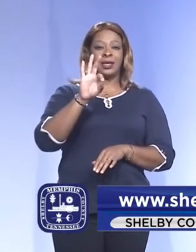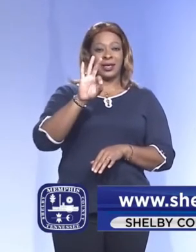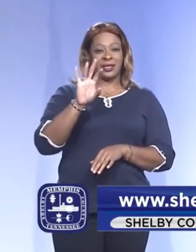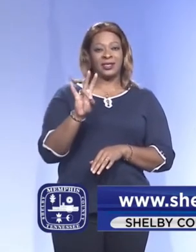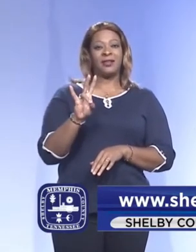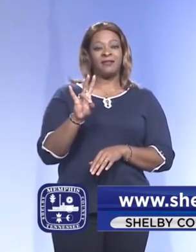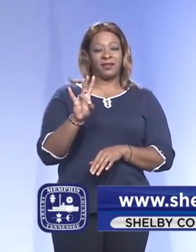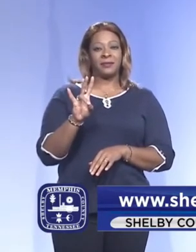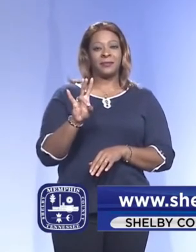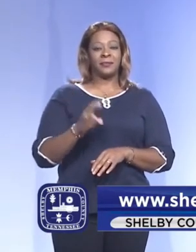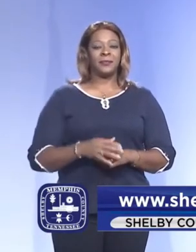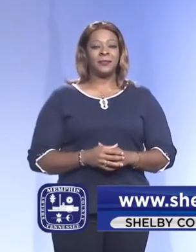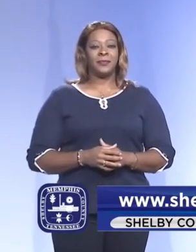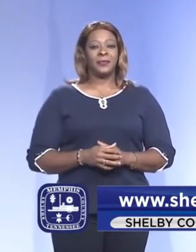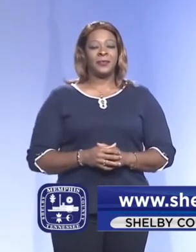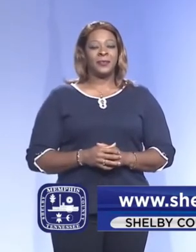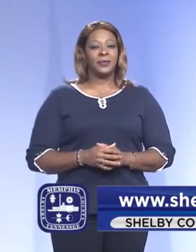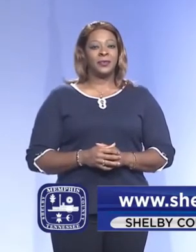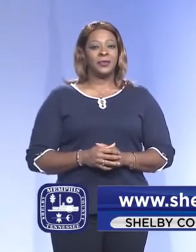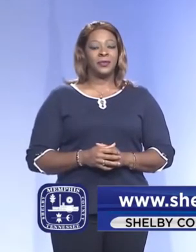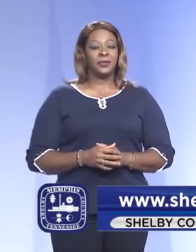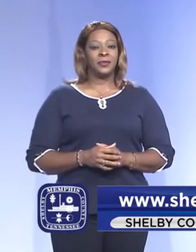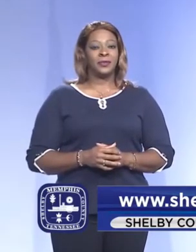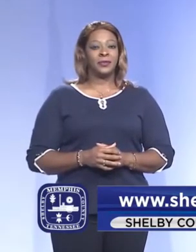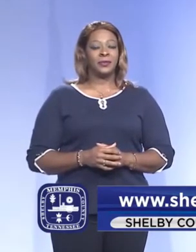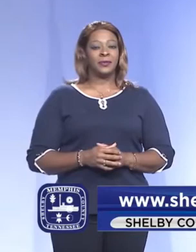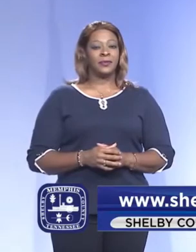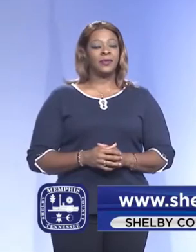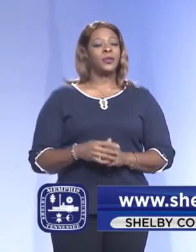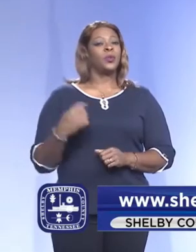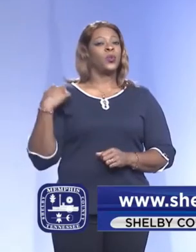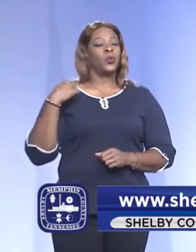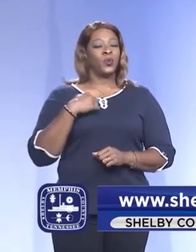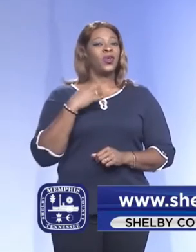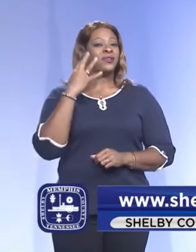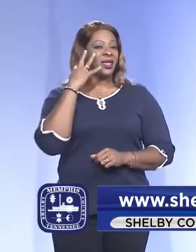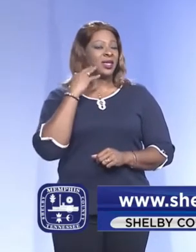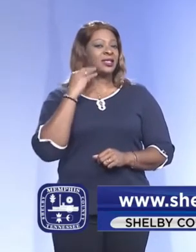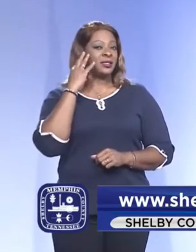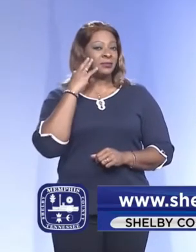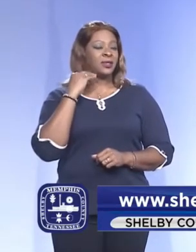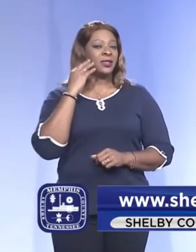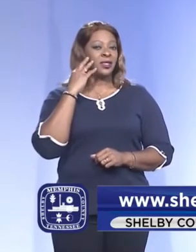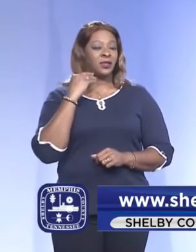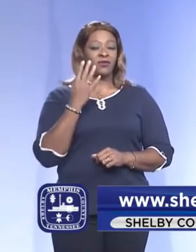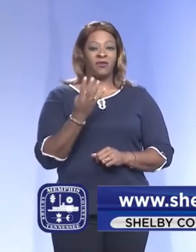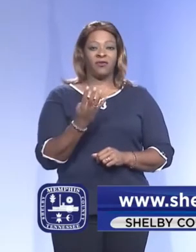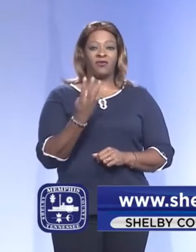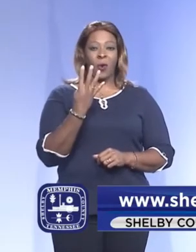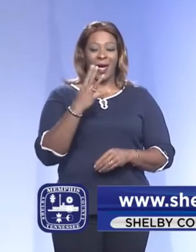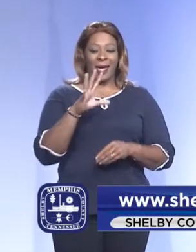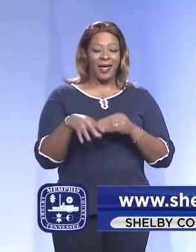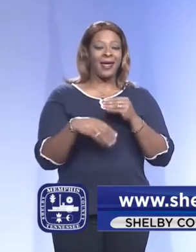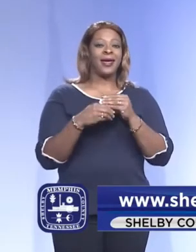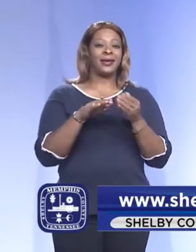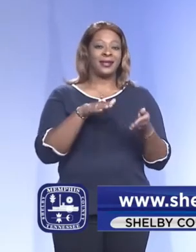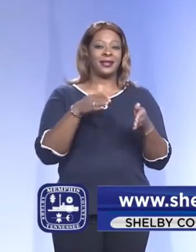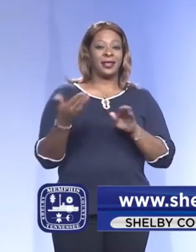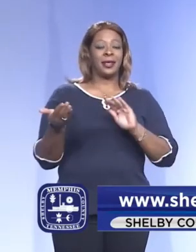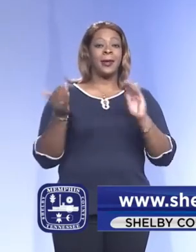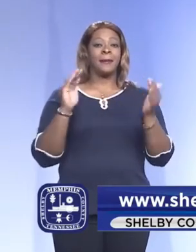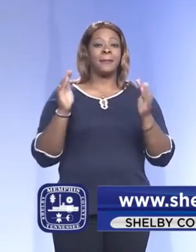297, which we have experienced four additional deaths compared